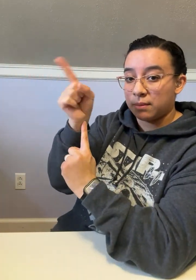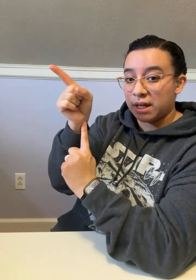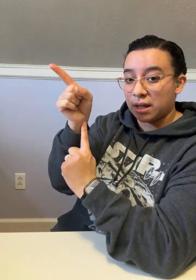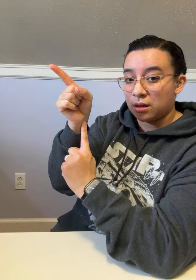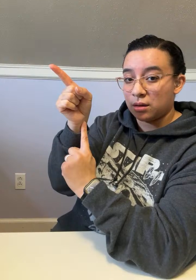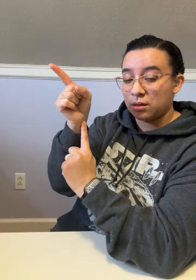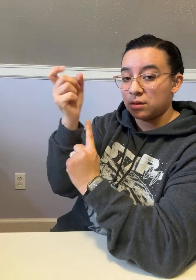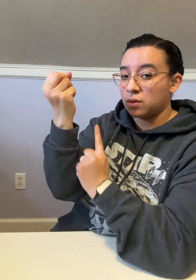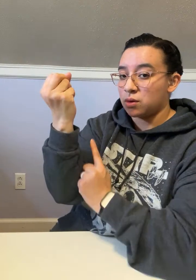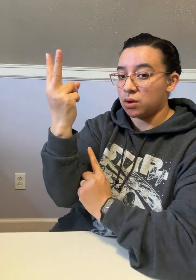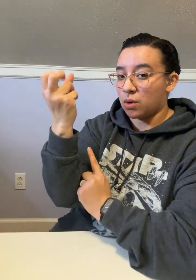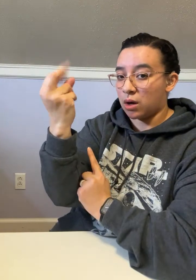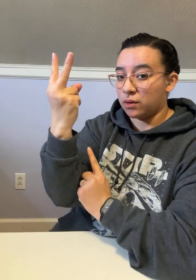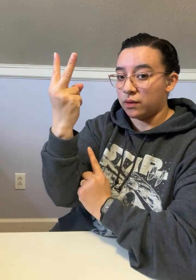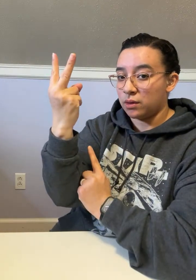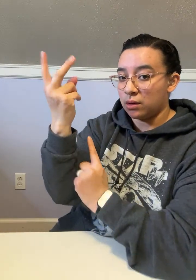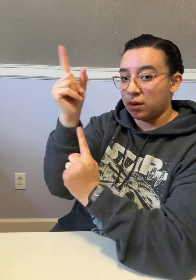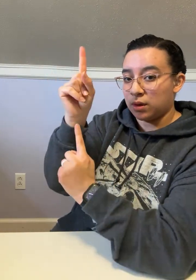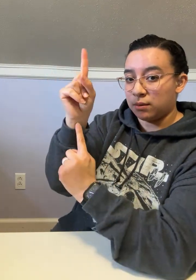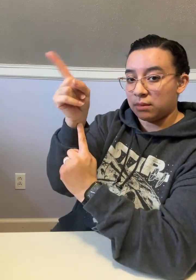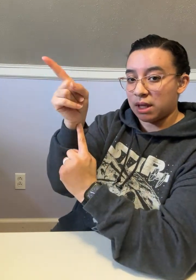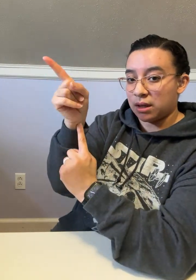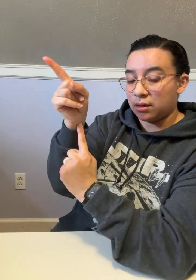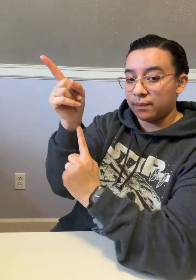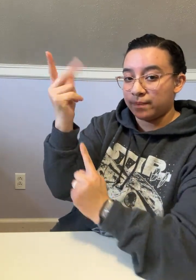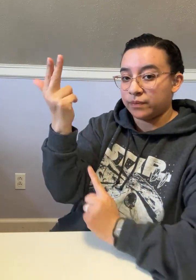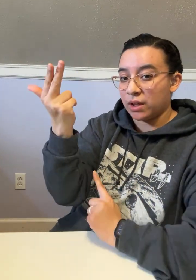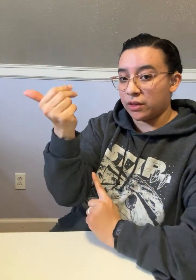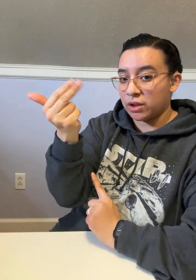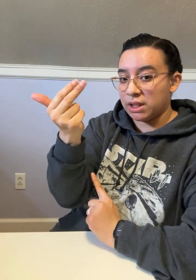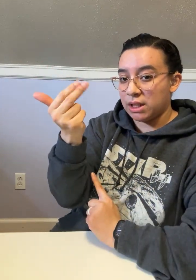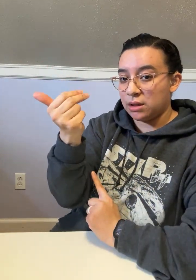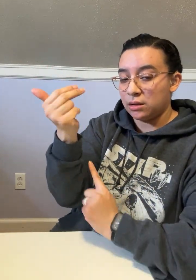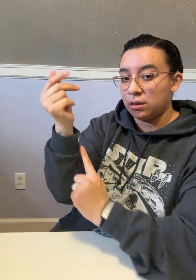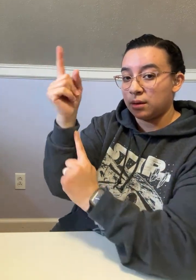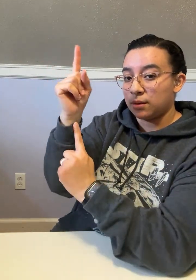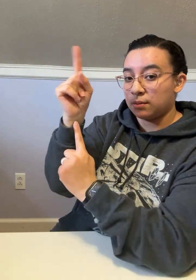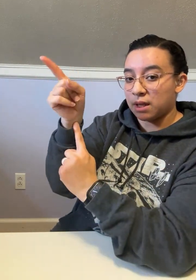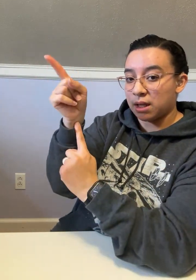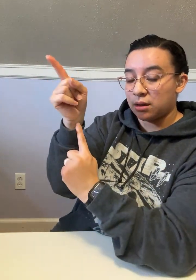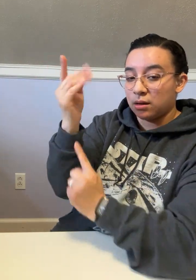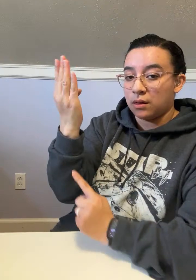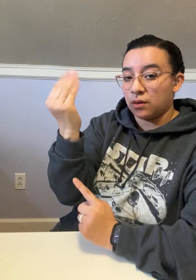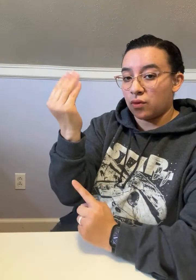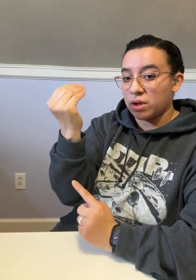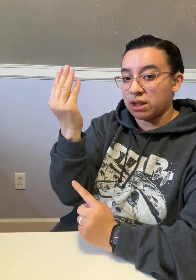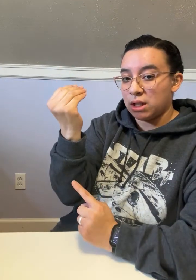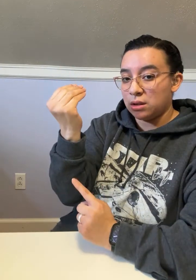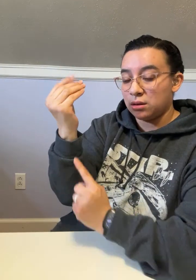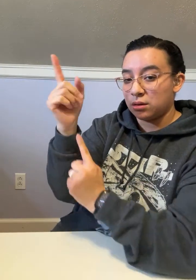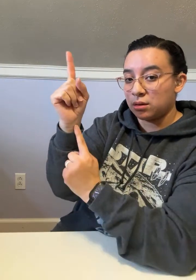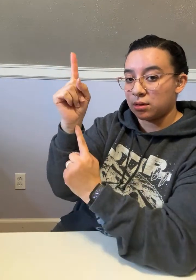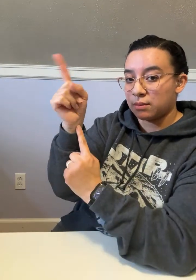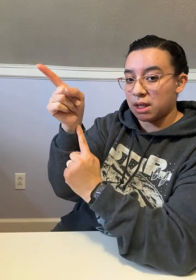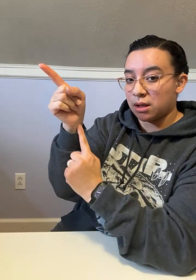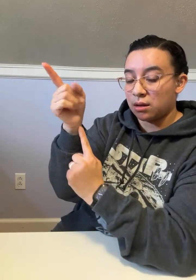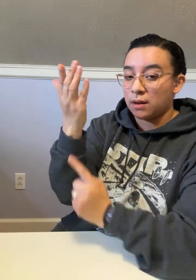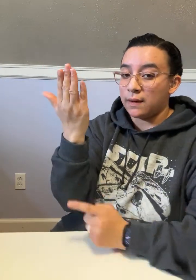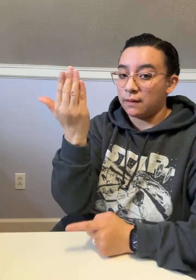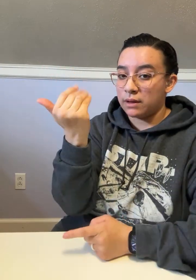minute, 12 minute, 13 minute, 14 minute,